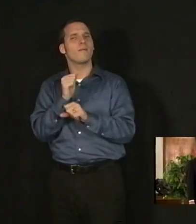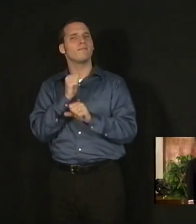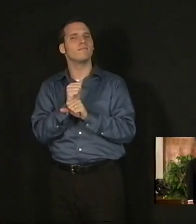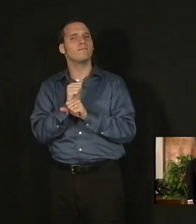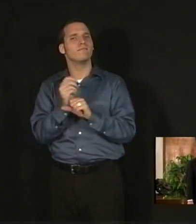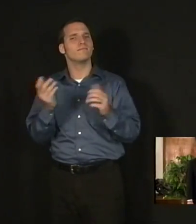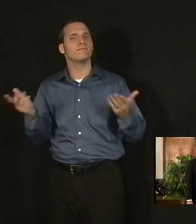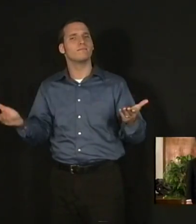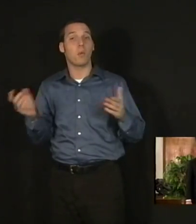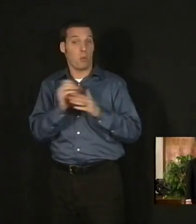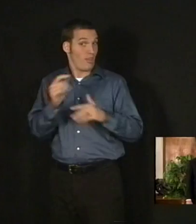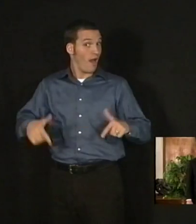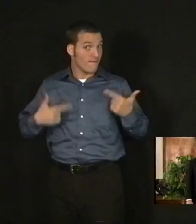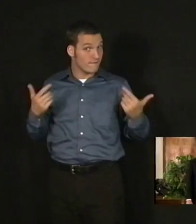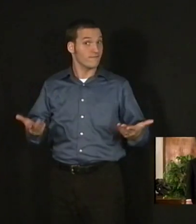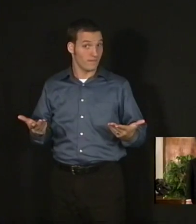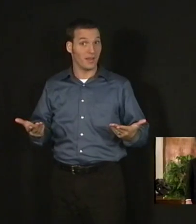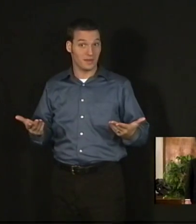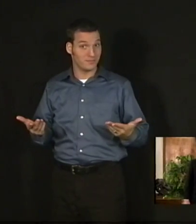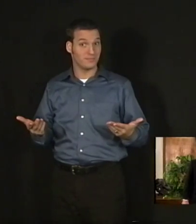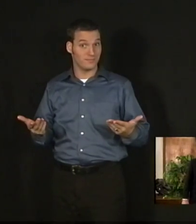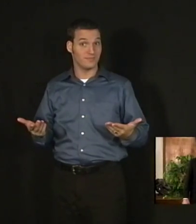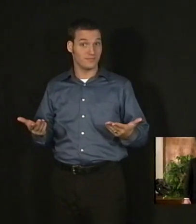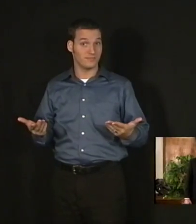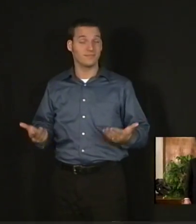job? Or his life?